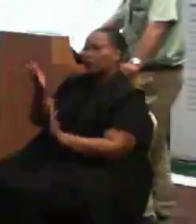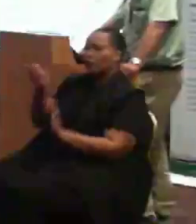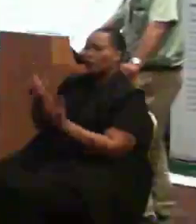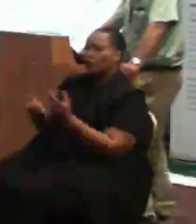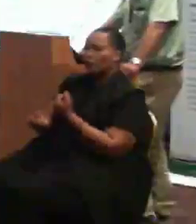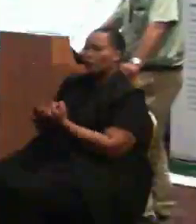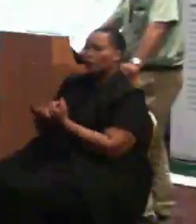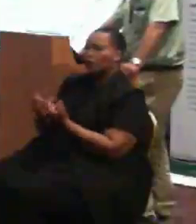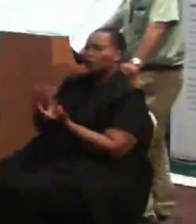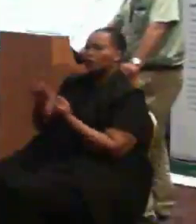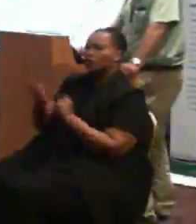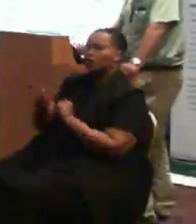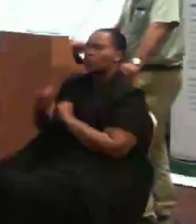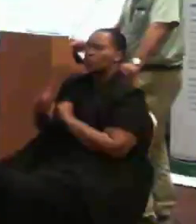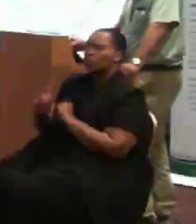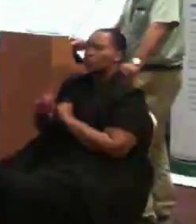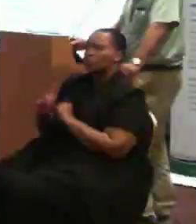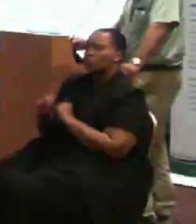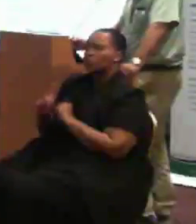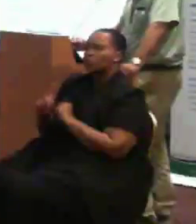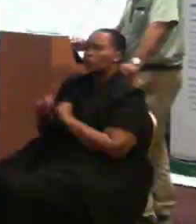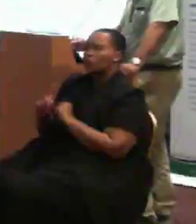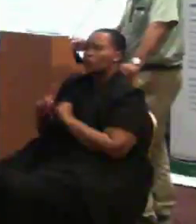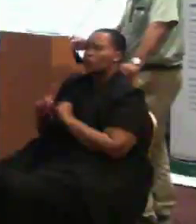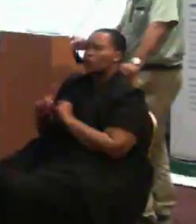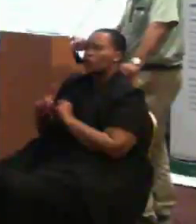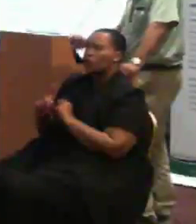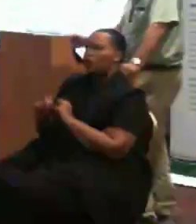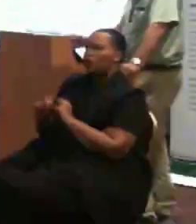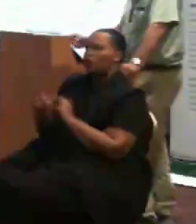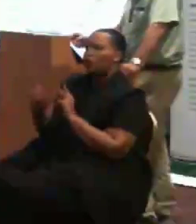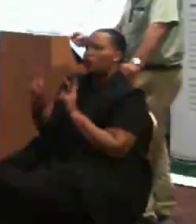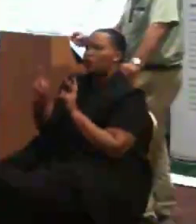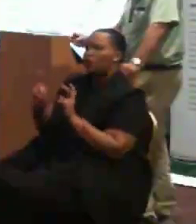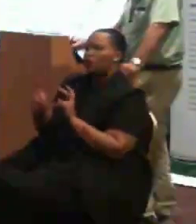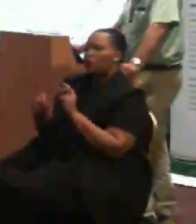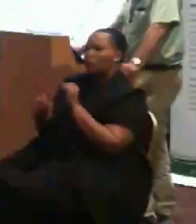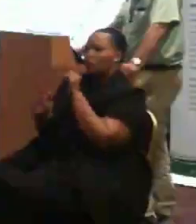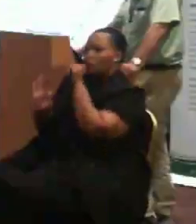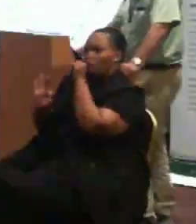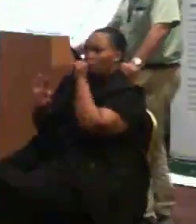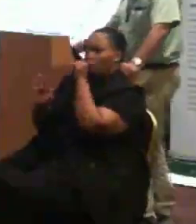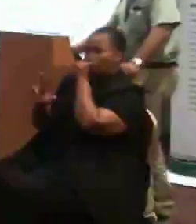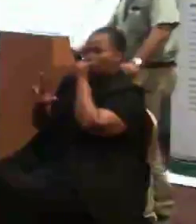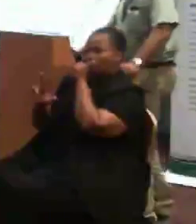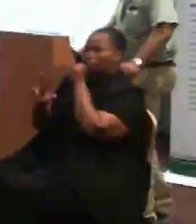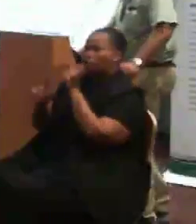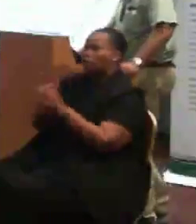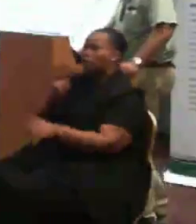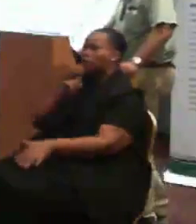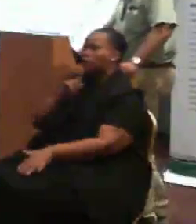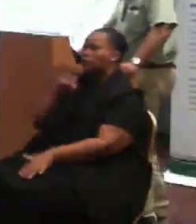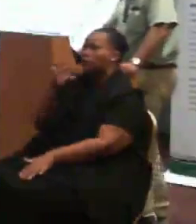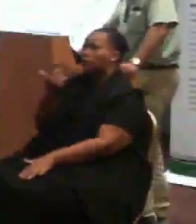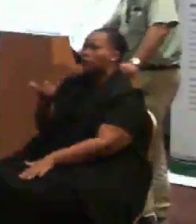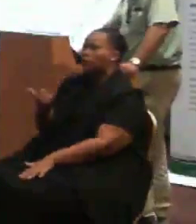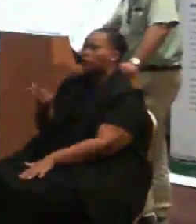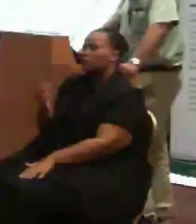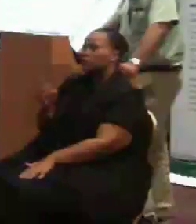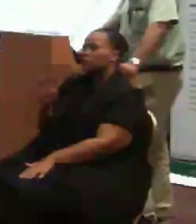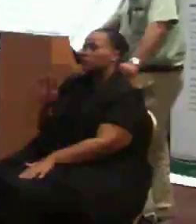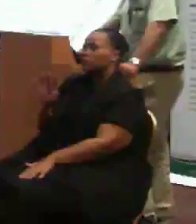changed? Eskom's installed capacity in 2008 was 38,000 megawatts, and it's now